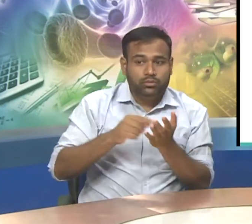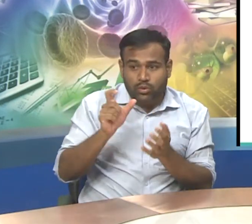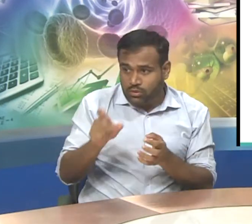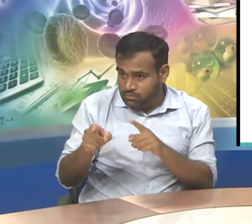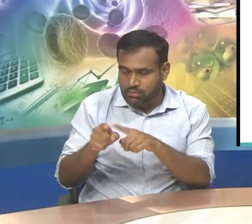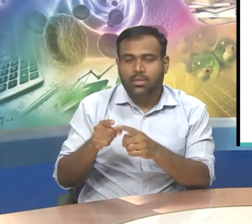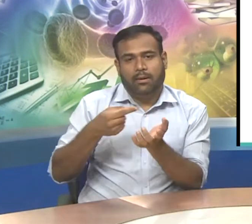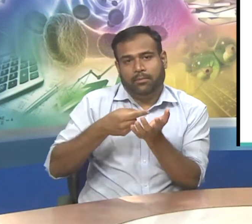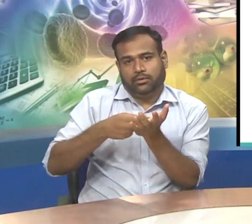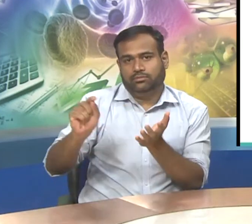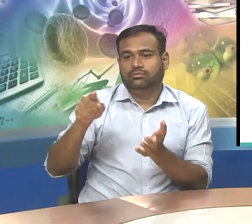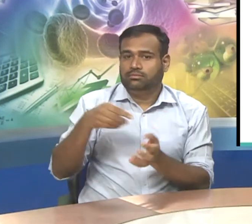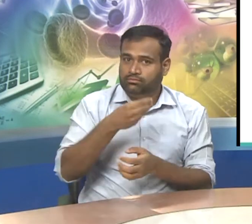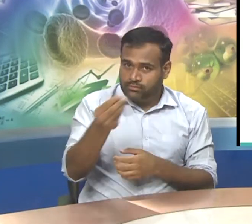Commission.